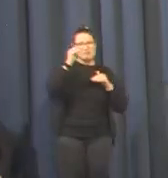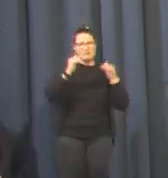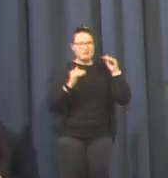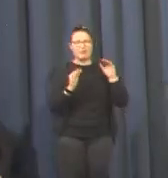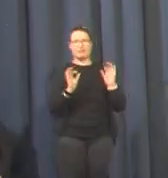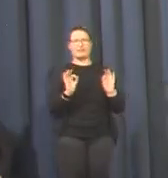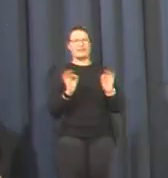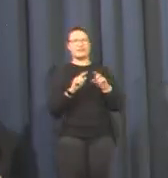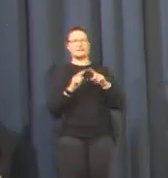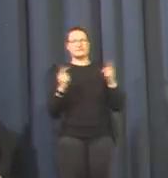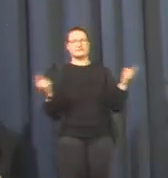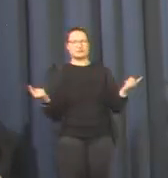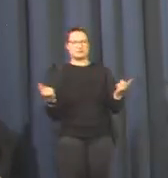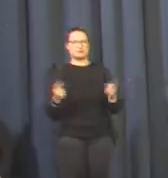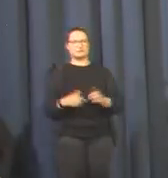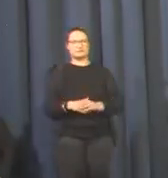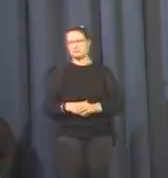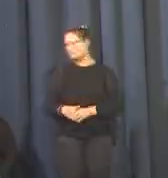difference.